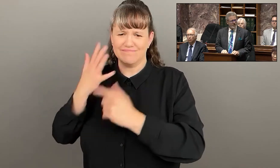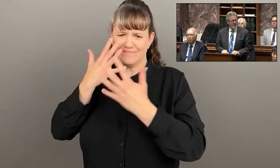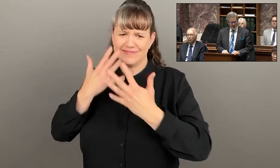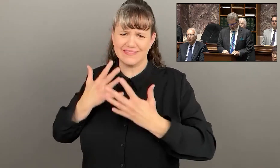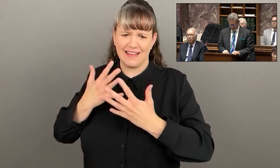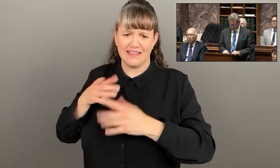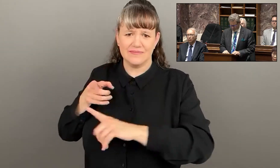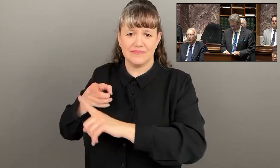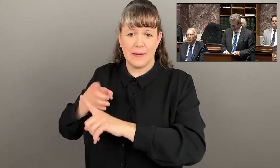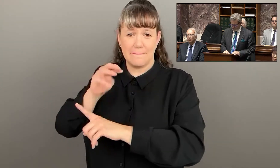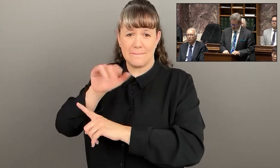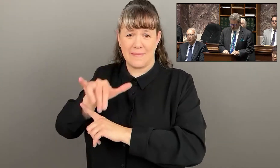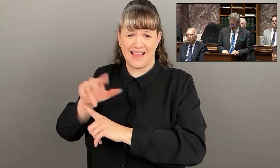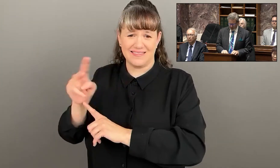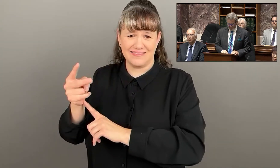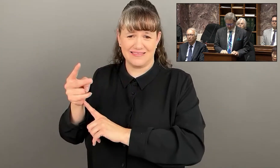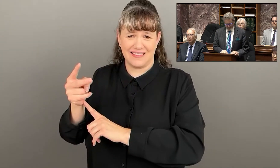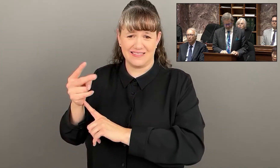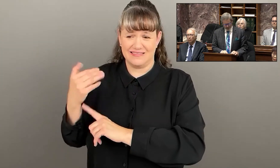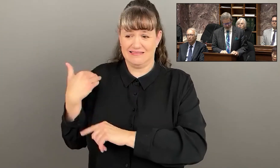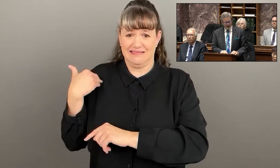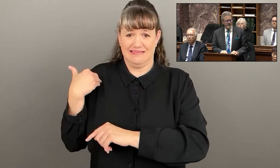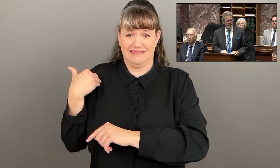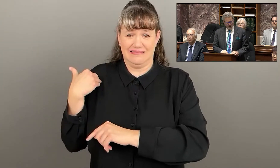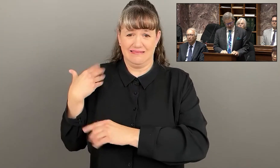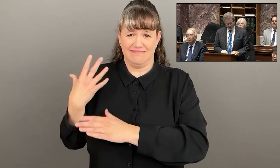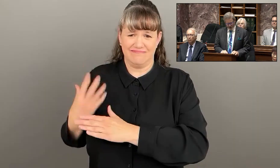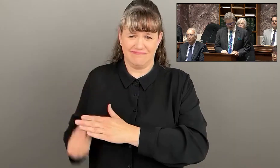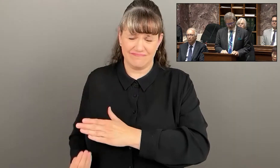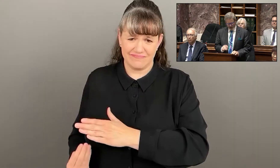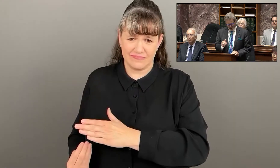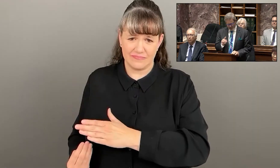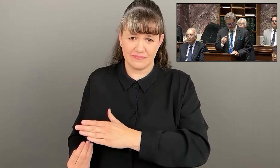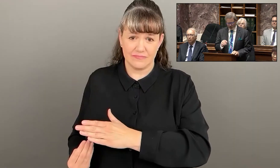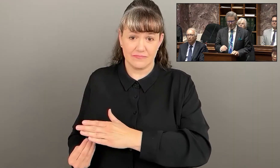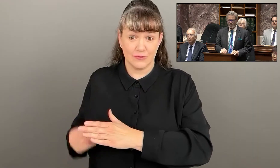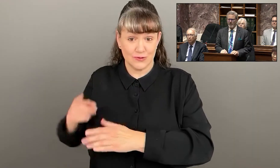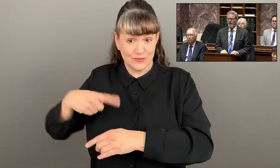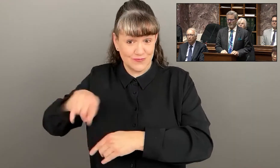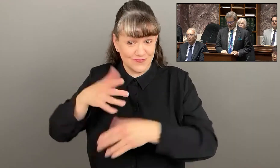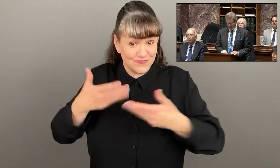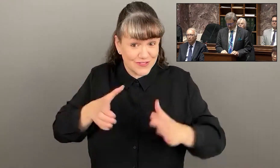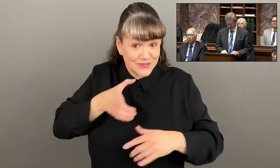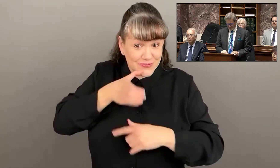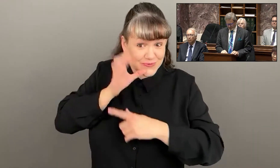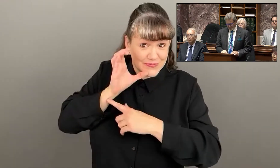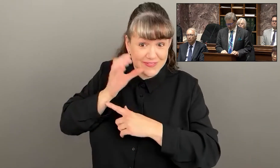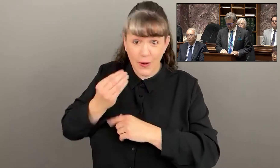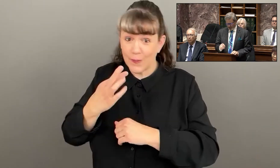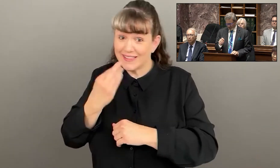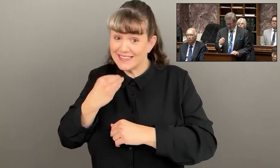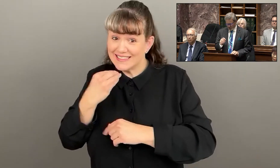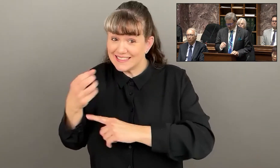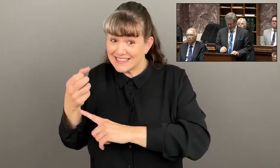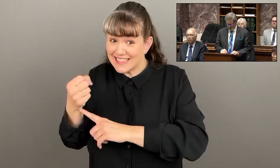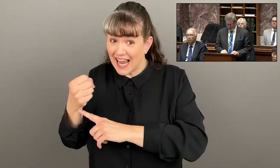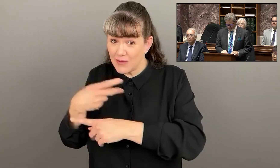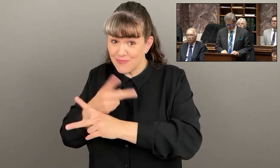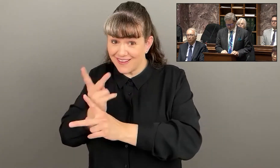you've consumed a dairy product in British Columbia, chances are it got to you on one of Larry's trucks.